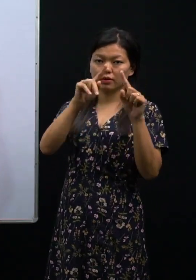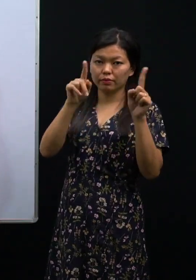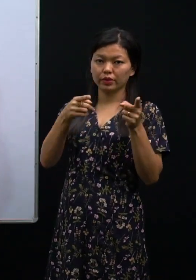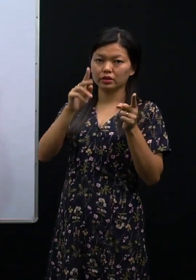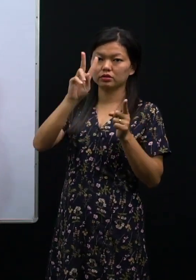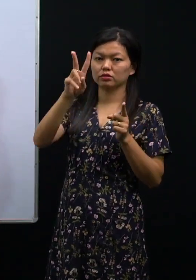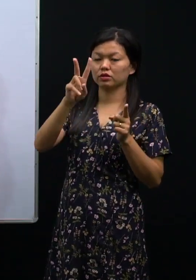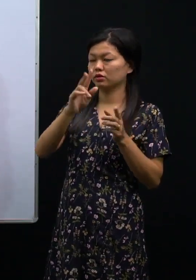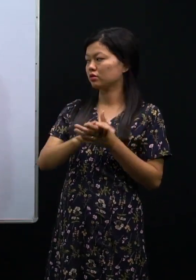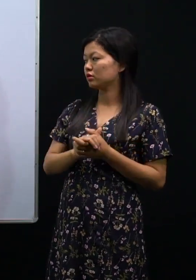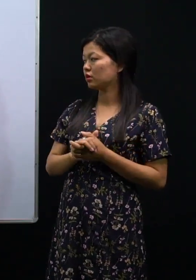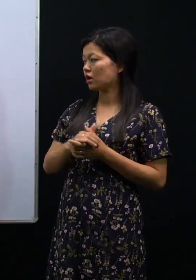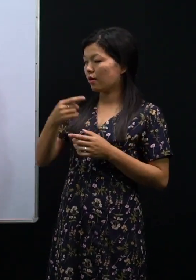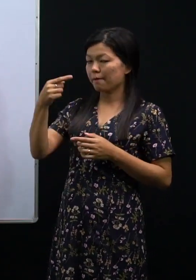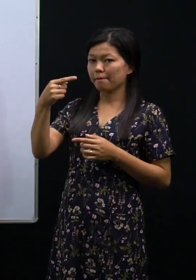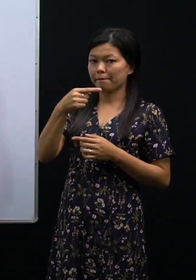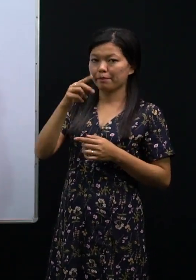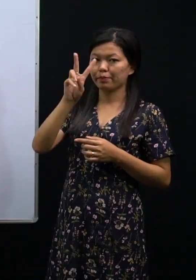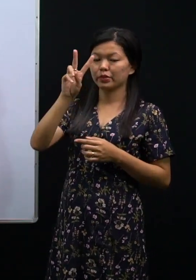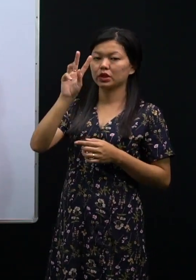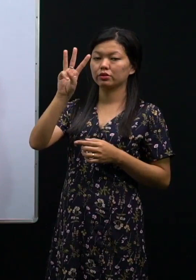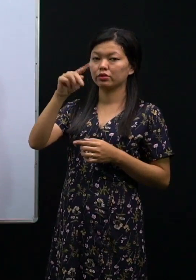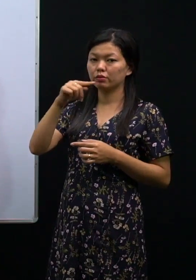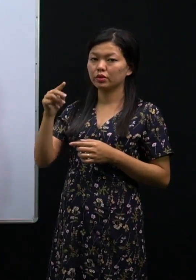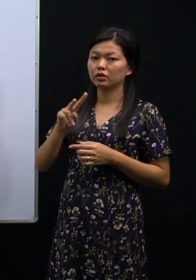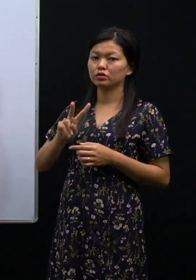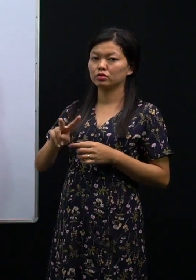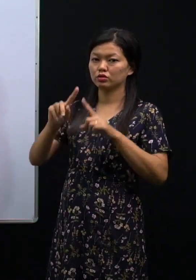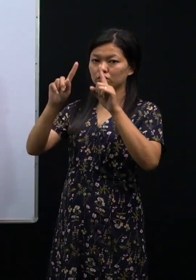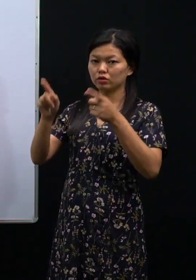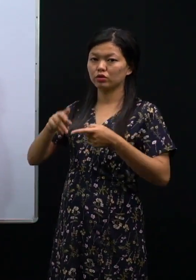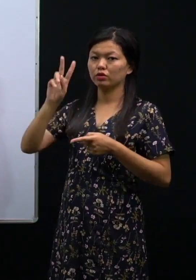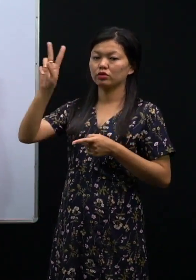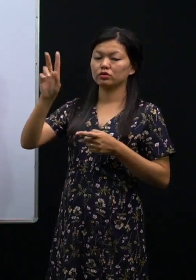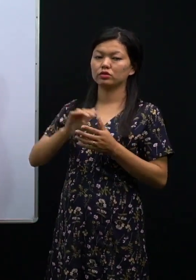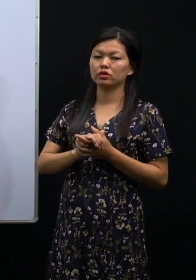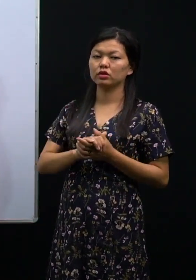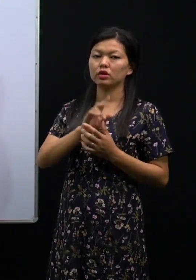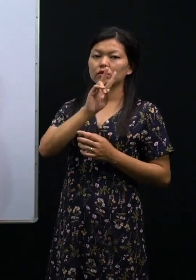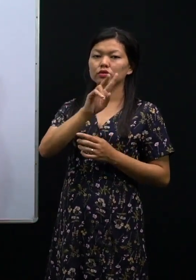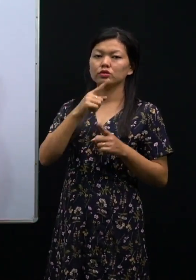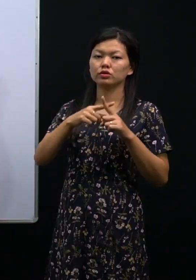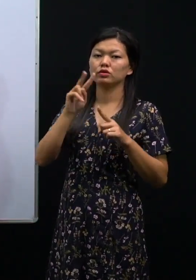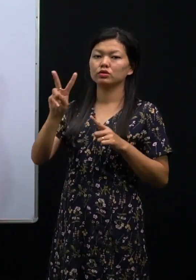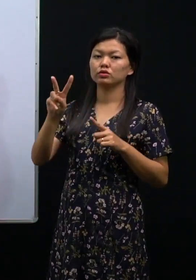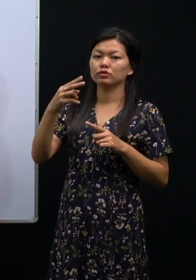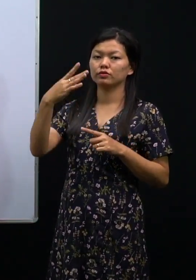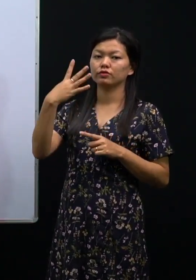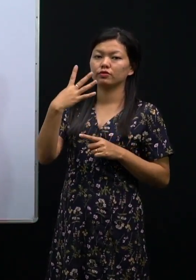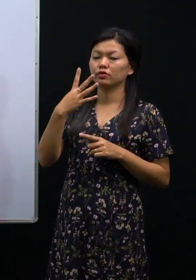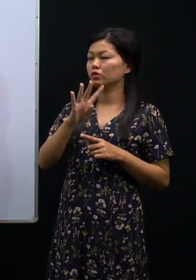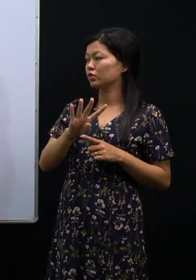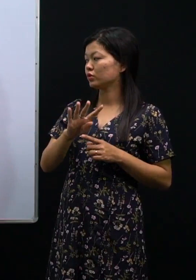3 by 2 whole square. Clear? So, how much it will come? 2 2's are 4. So, y to the power